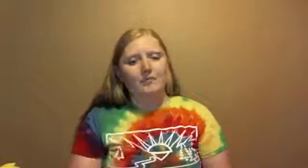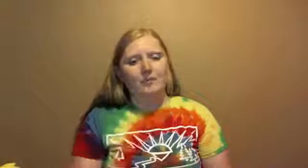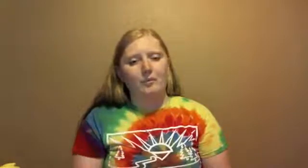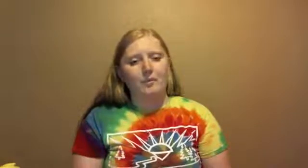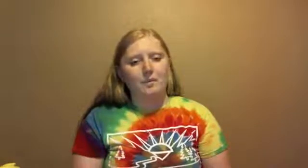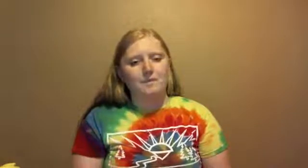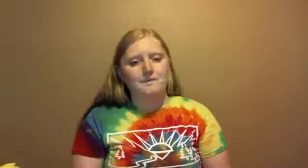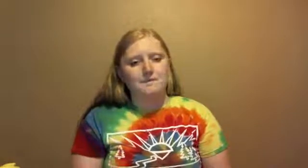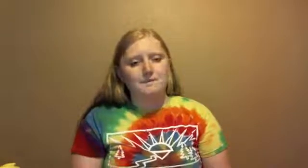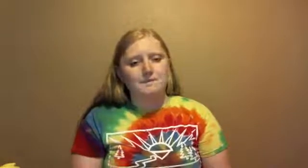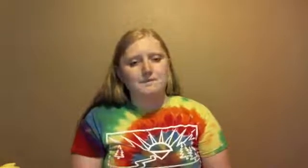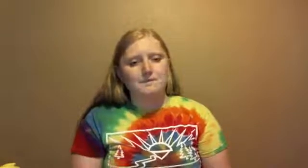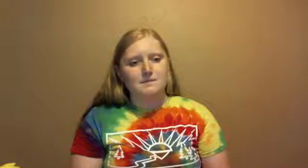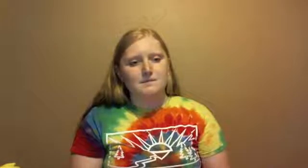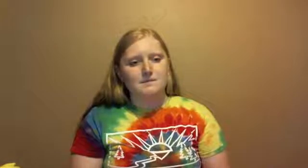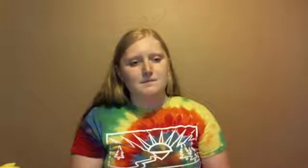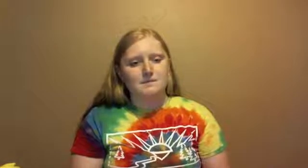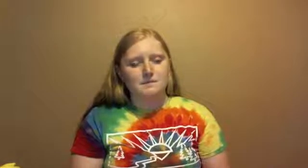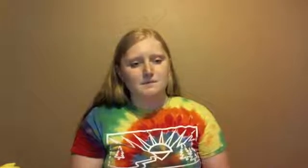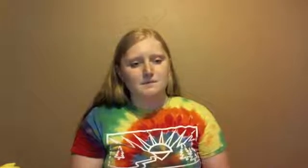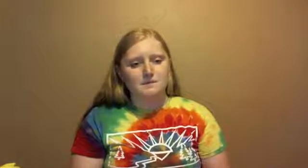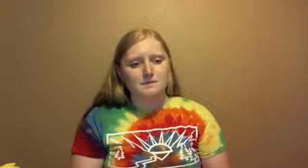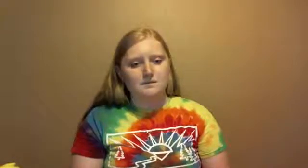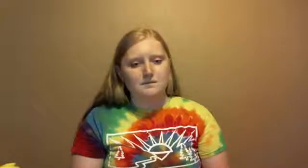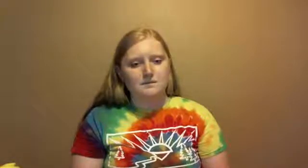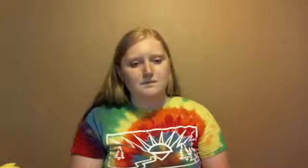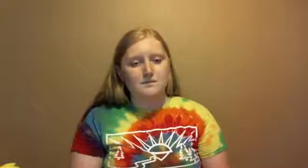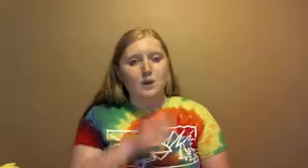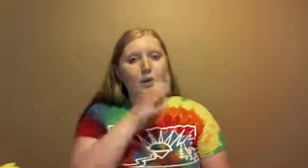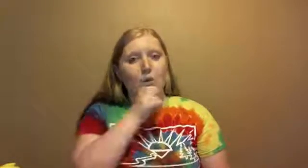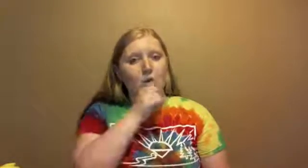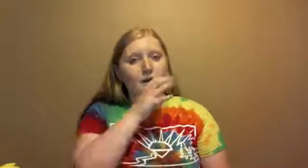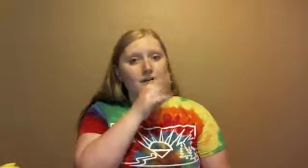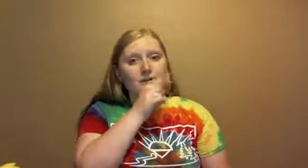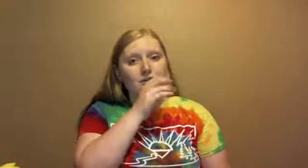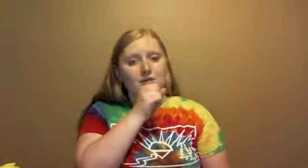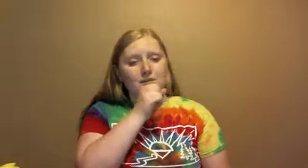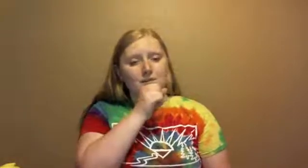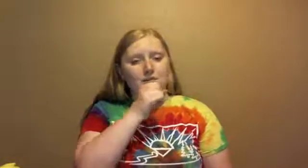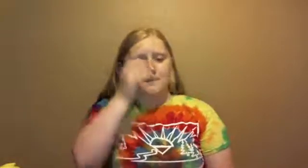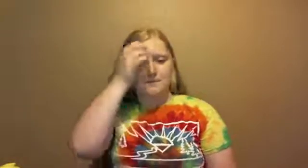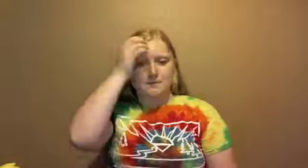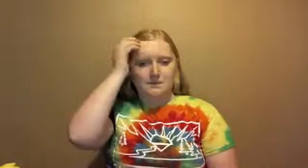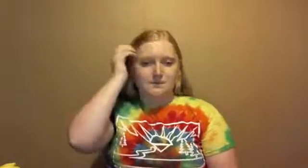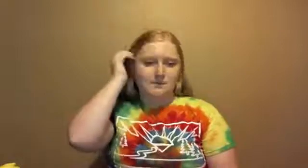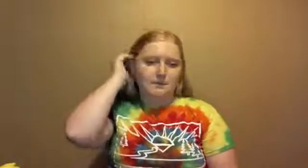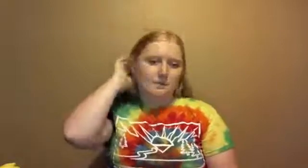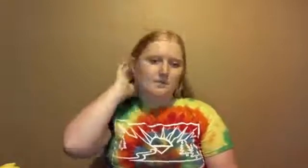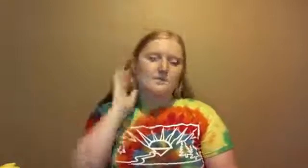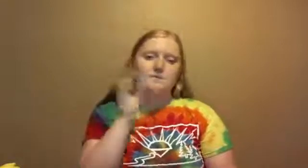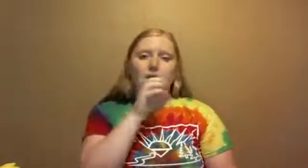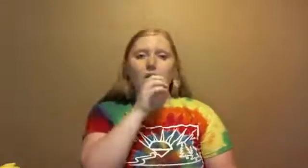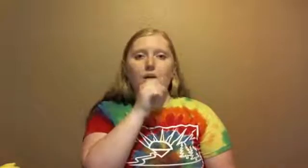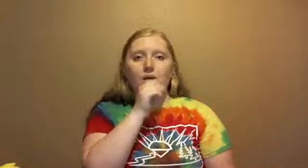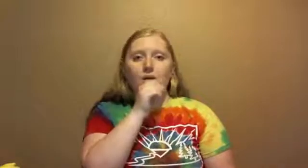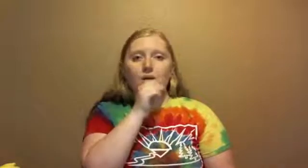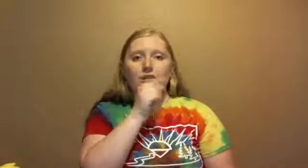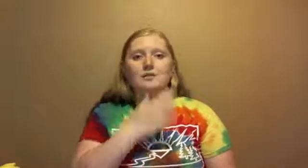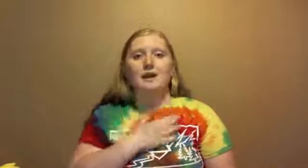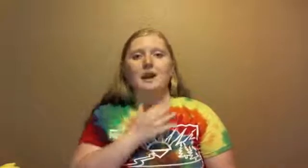What's your favorite color? Orange. Orange. My favorite color's orange. I like Orange. orange. I